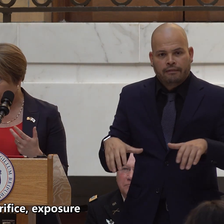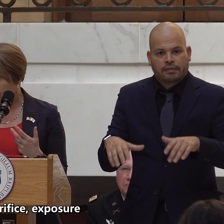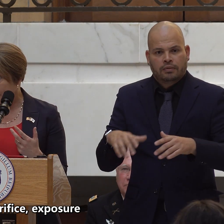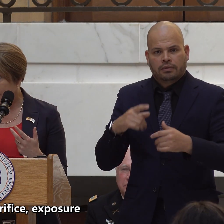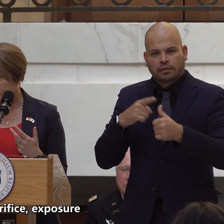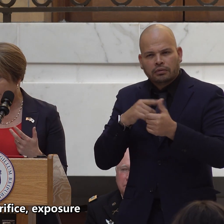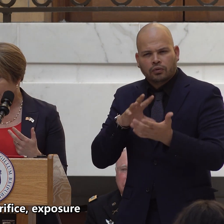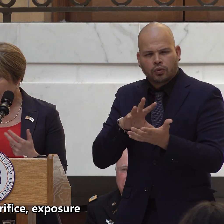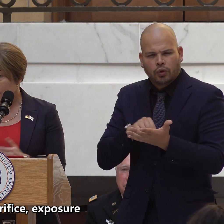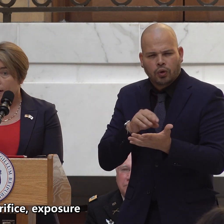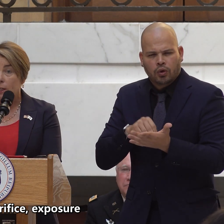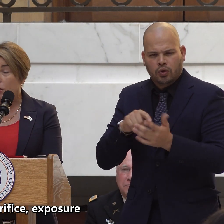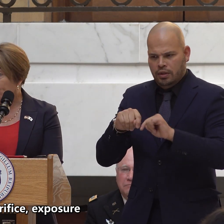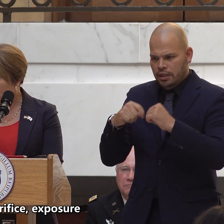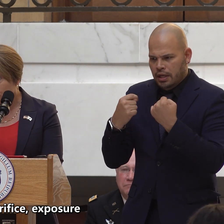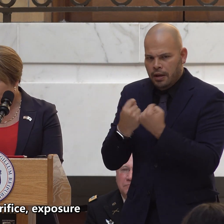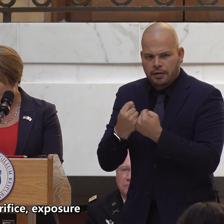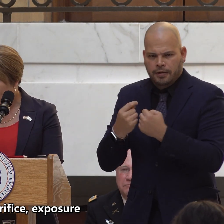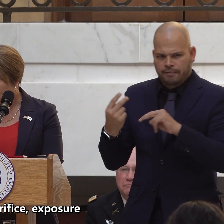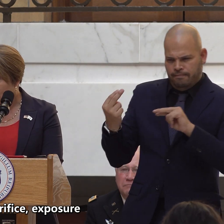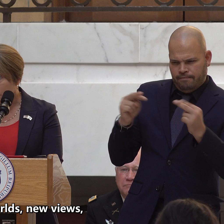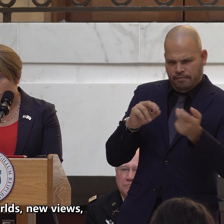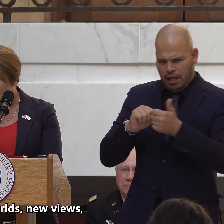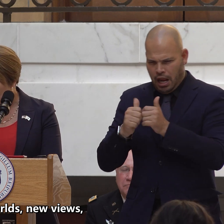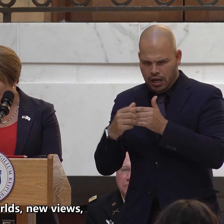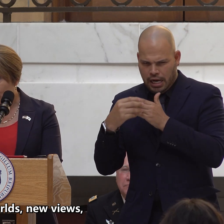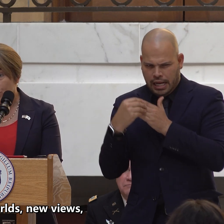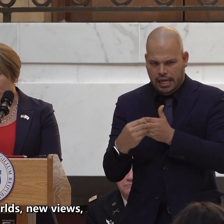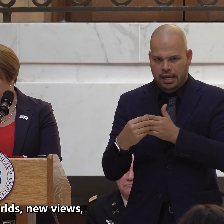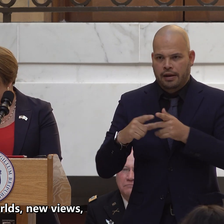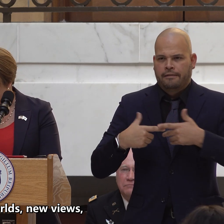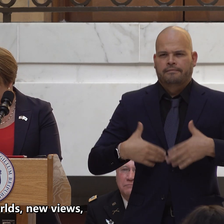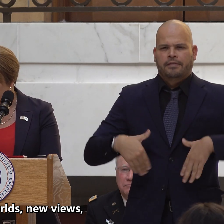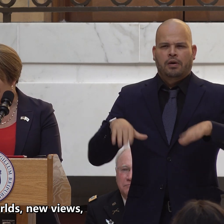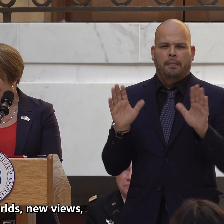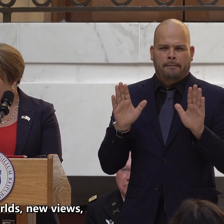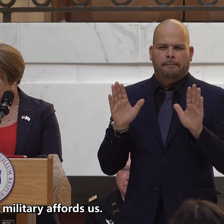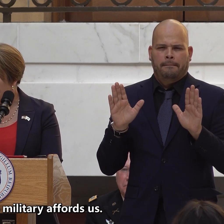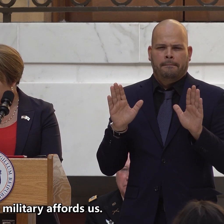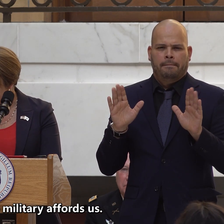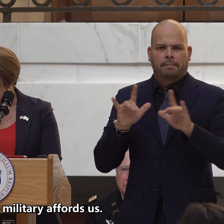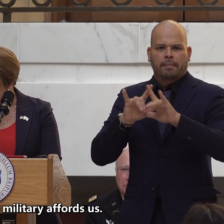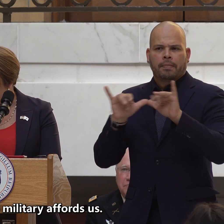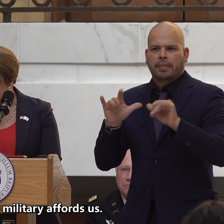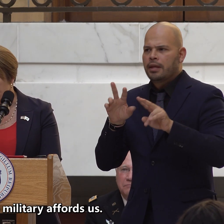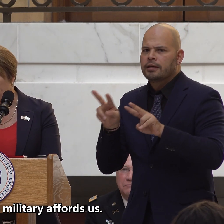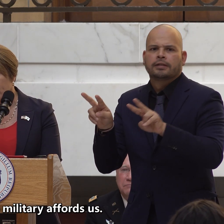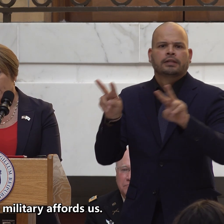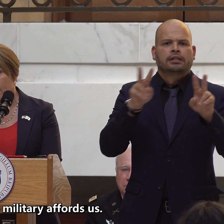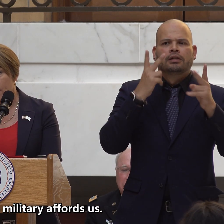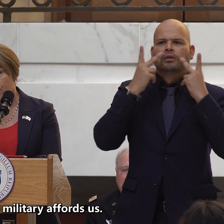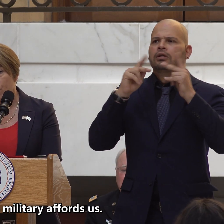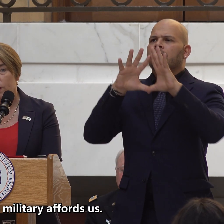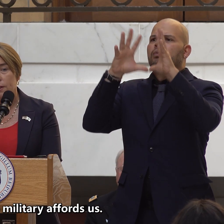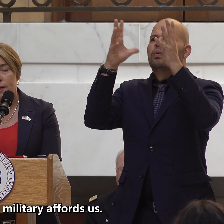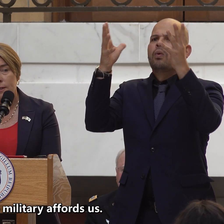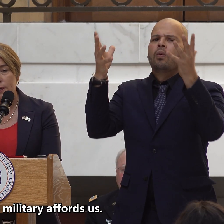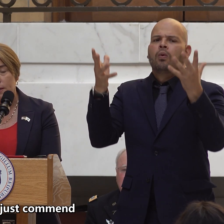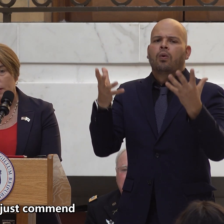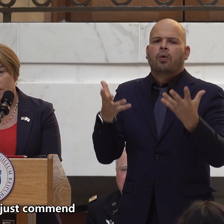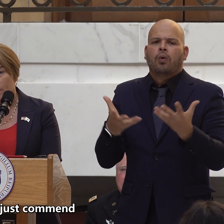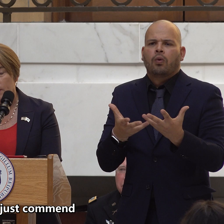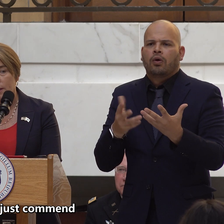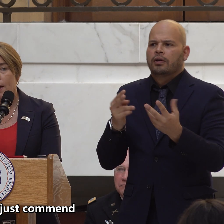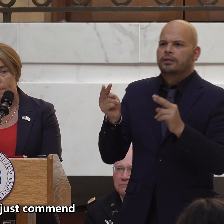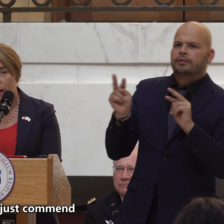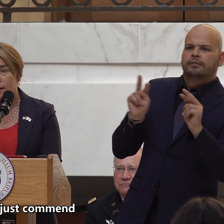about sacrifice, exposure to new worlds, new views, than what the military affords us.